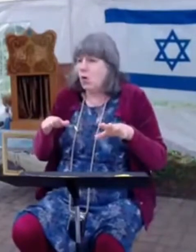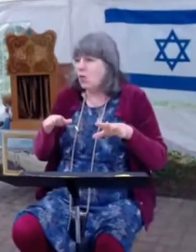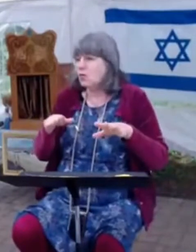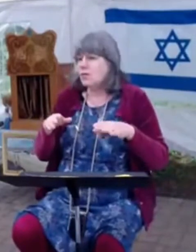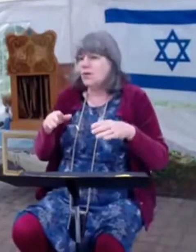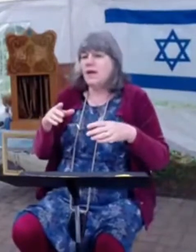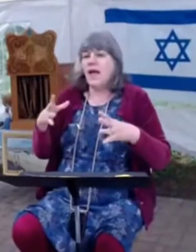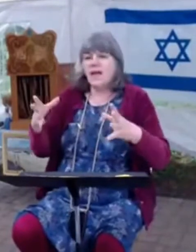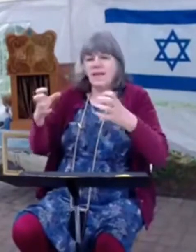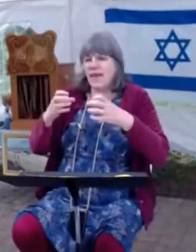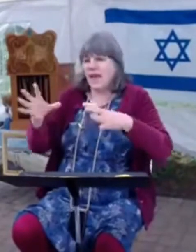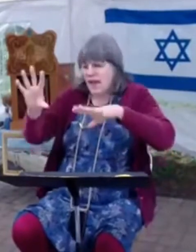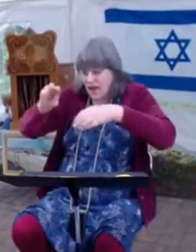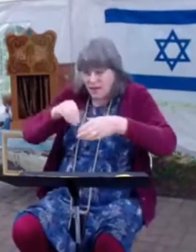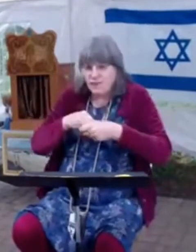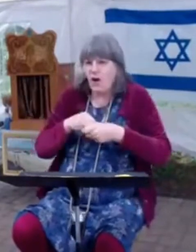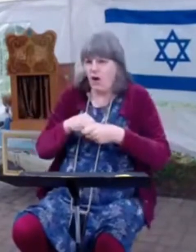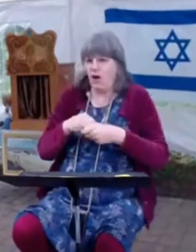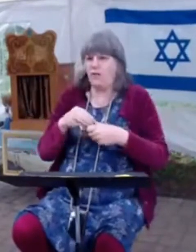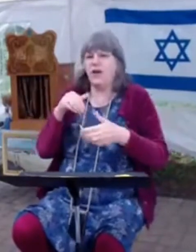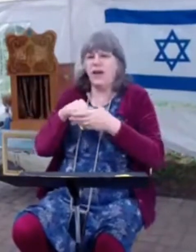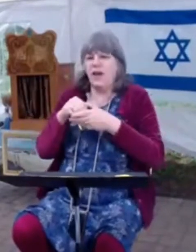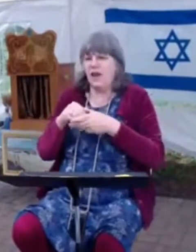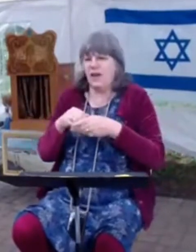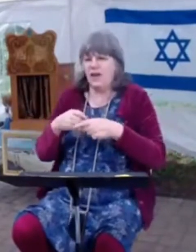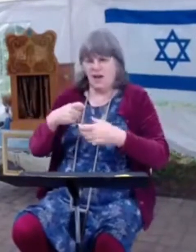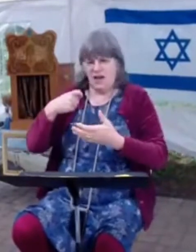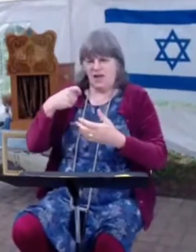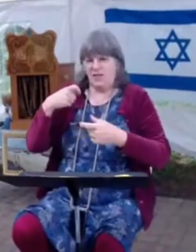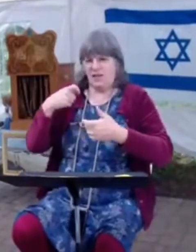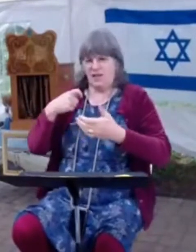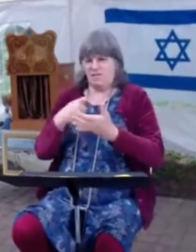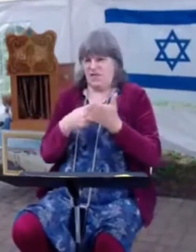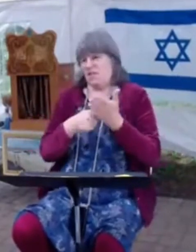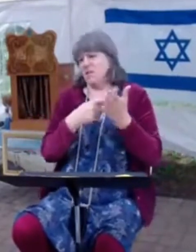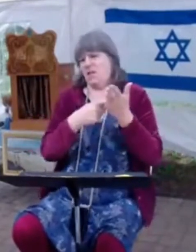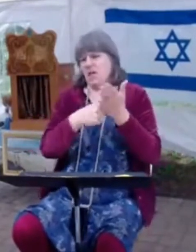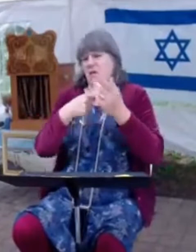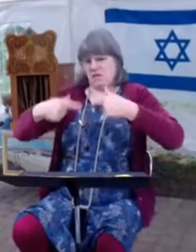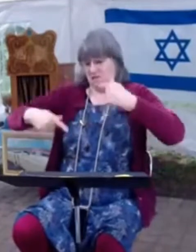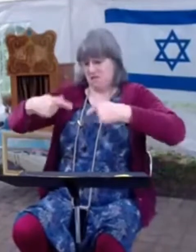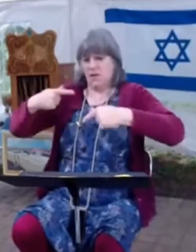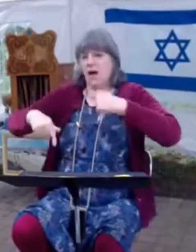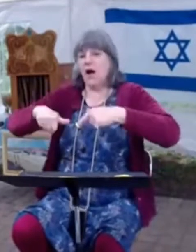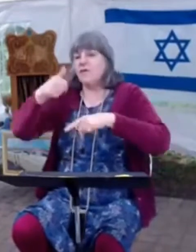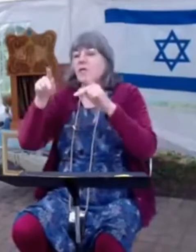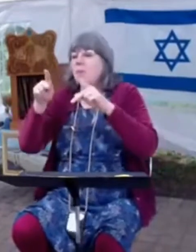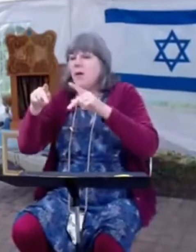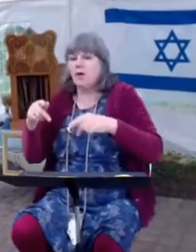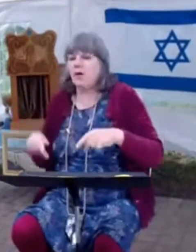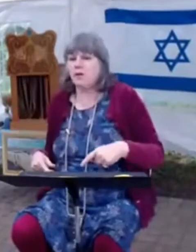Stand aside and see Hashem take care of it while you try to be better than them.